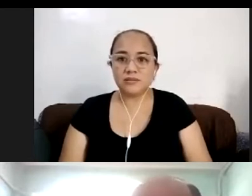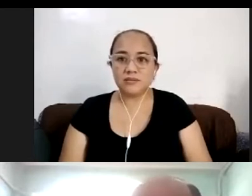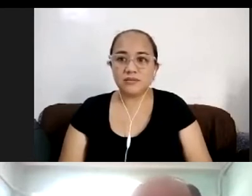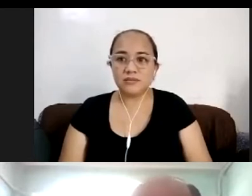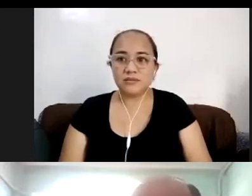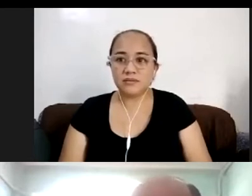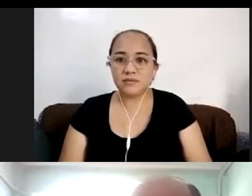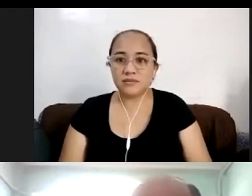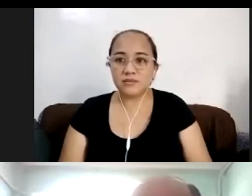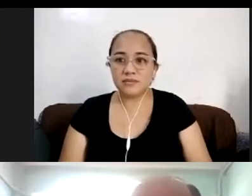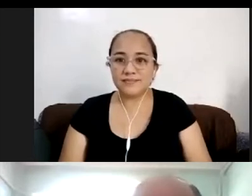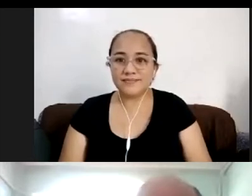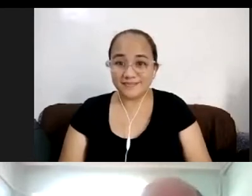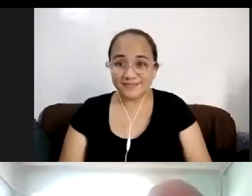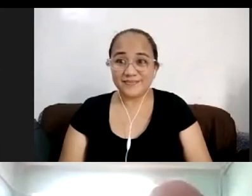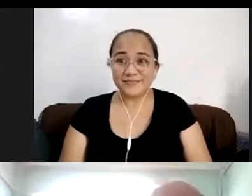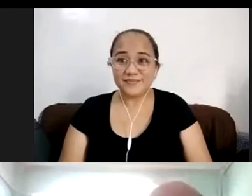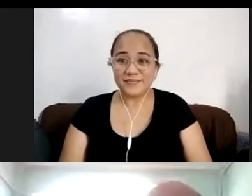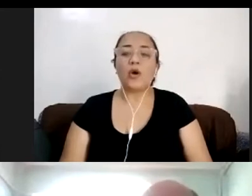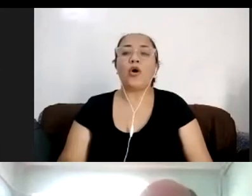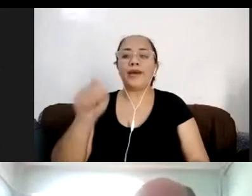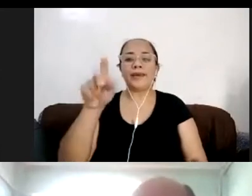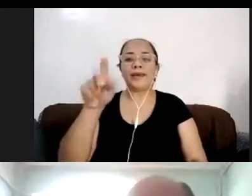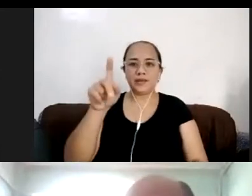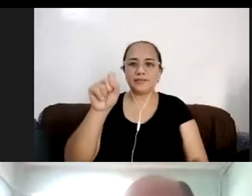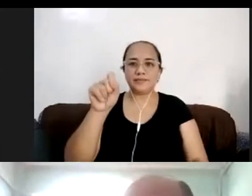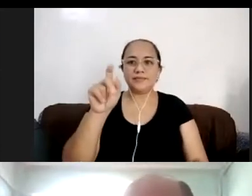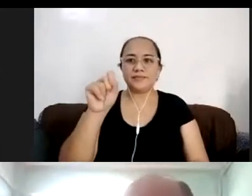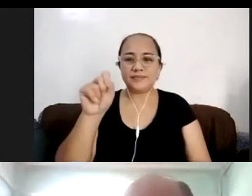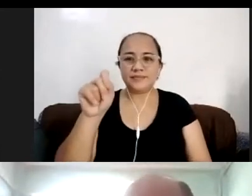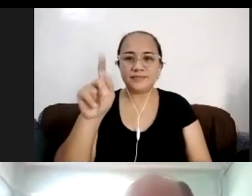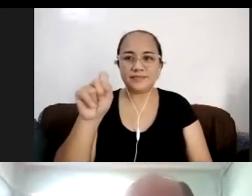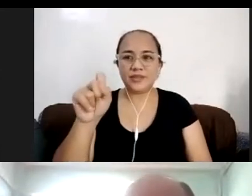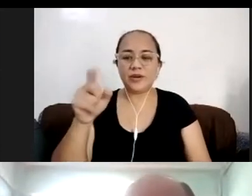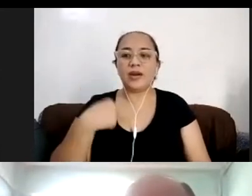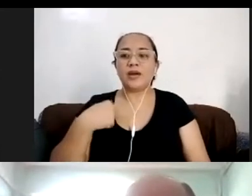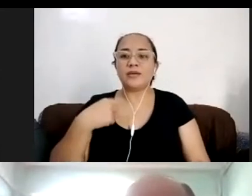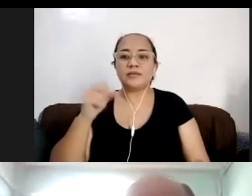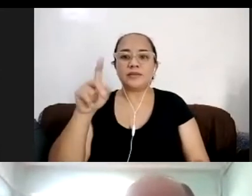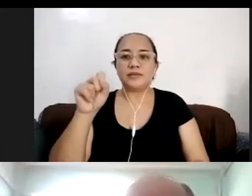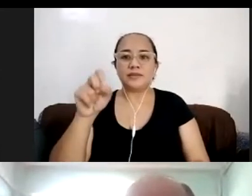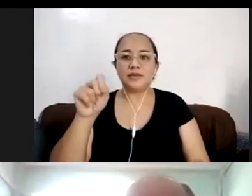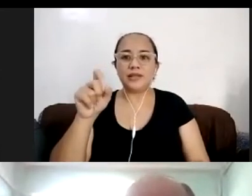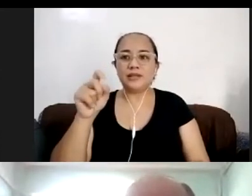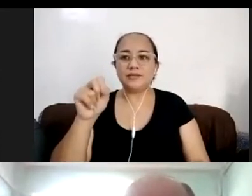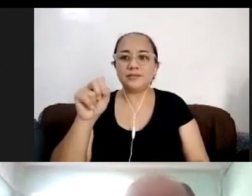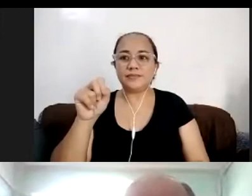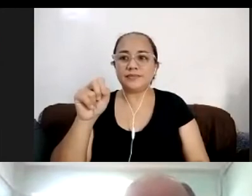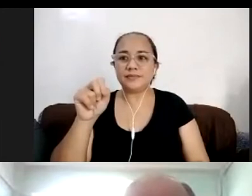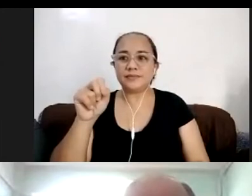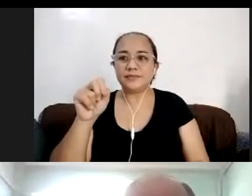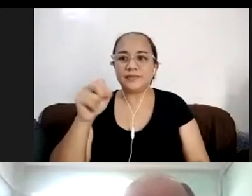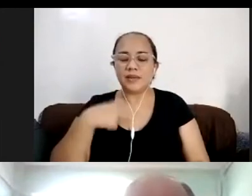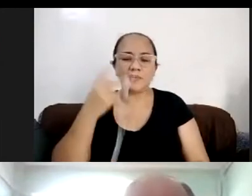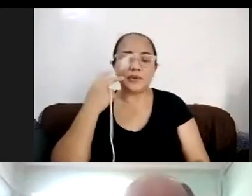Yes, that's clear. Okay. All right. So let's go to, let me see.